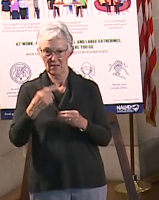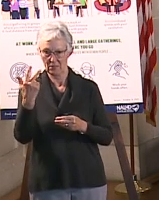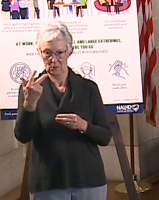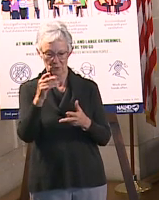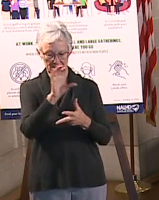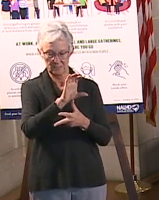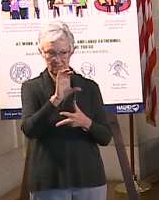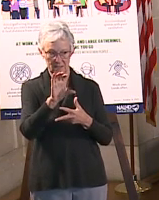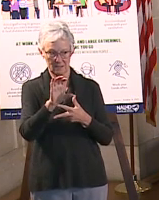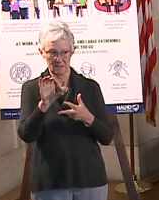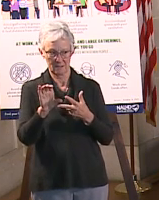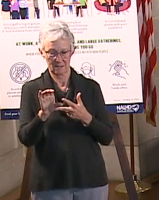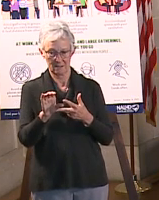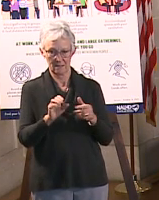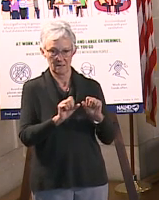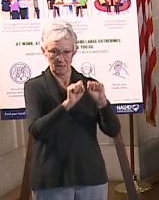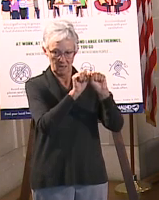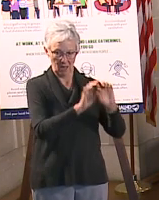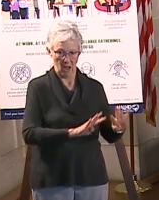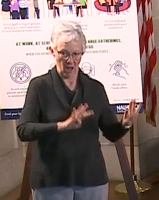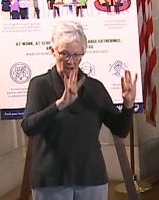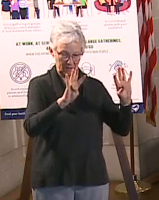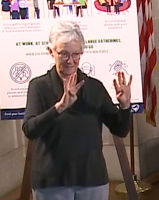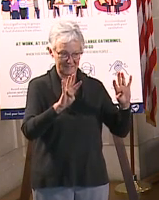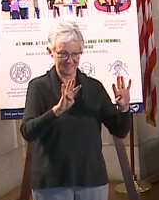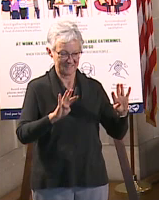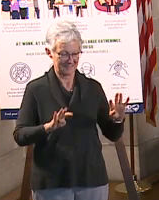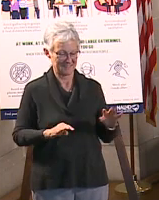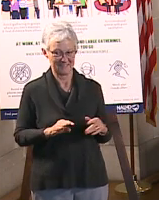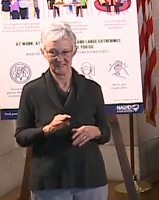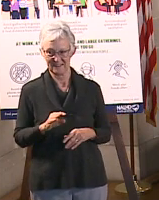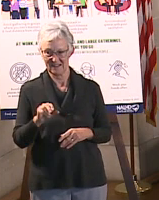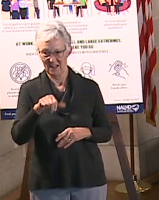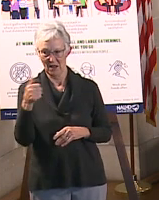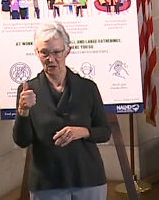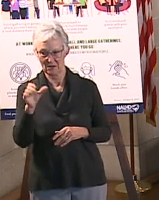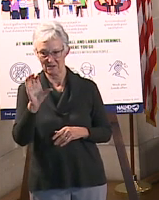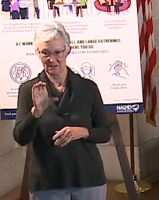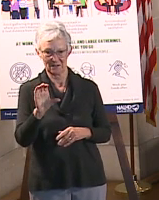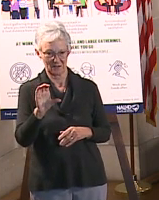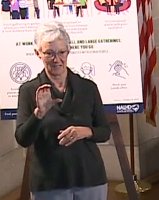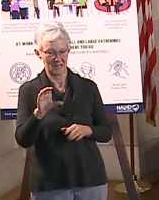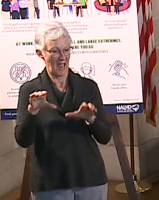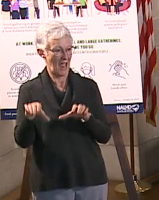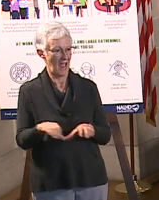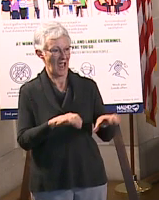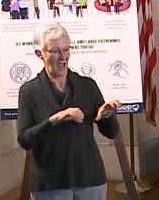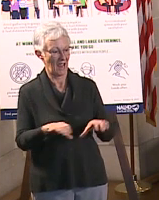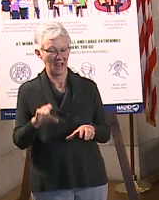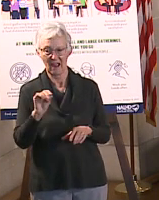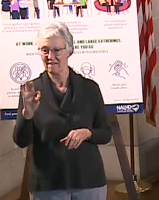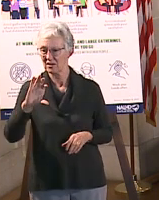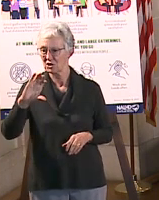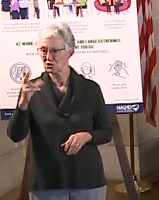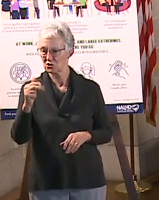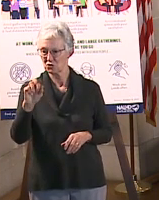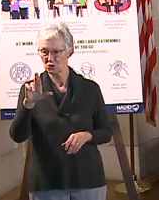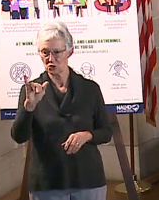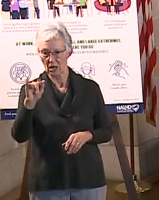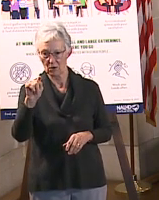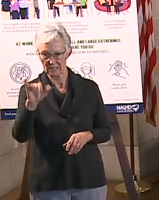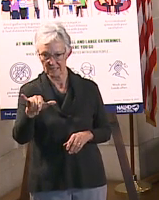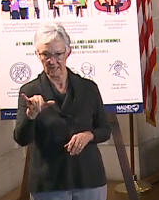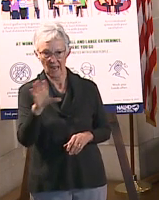3 C's is Hanukkah, and the other C would be acts of charity